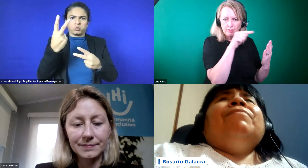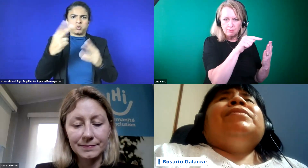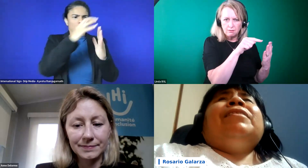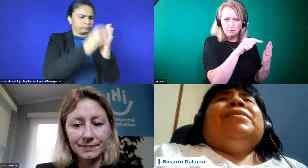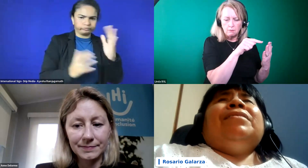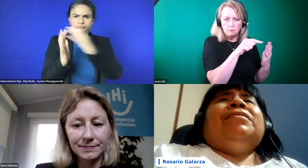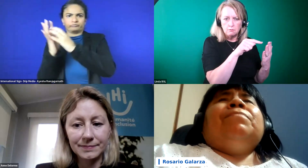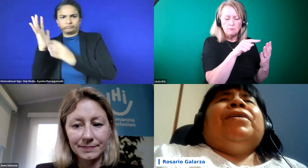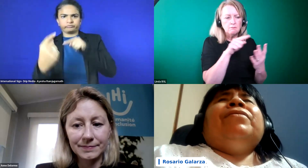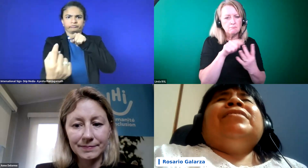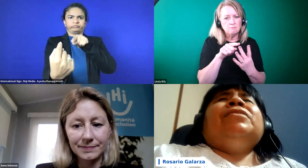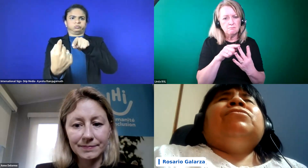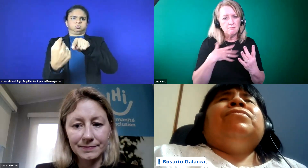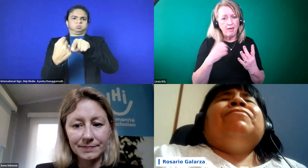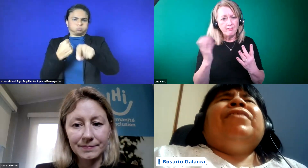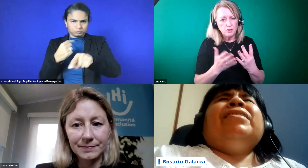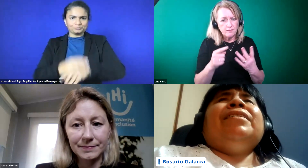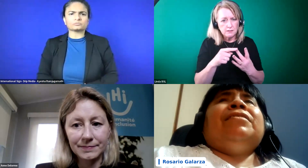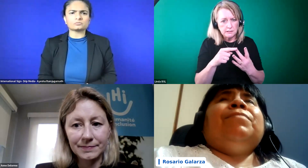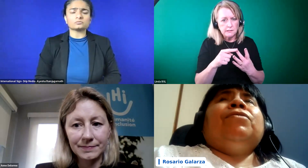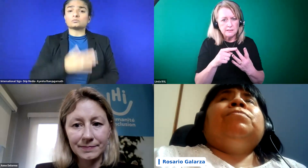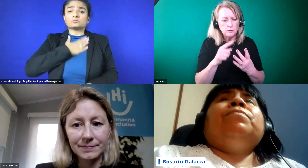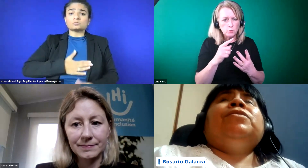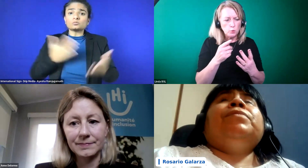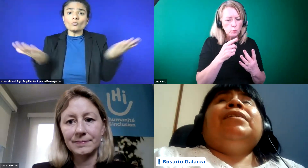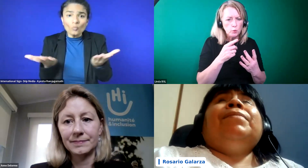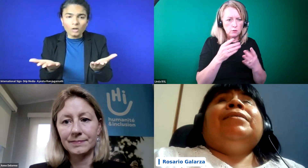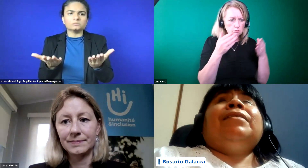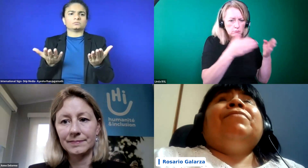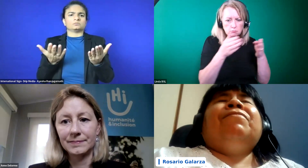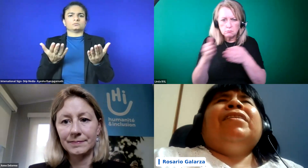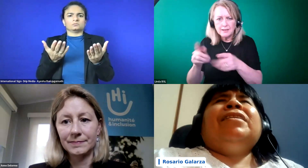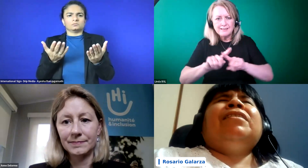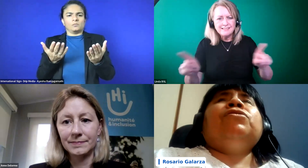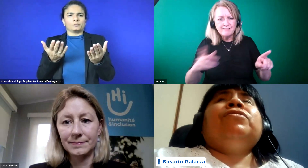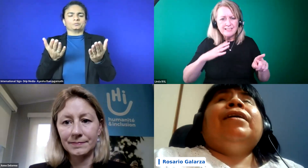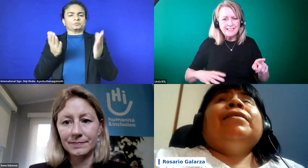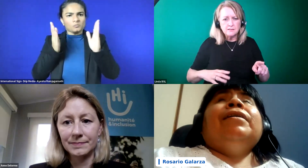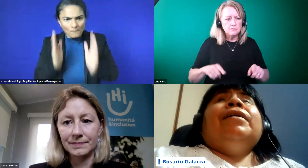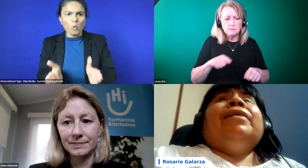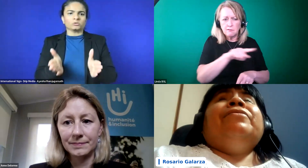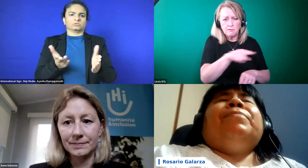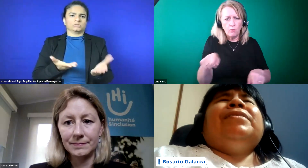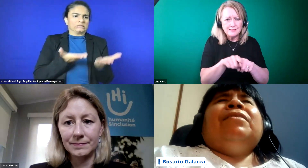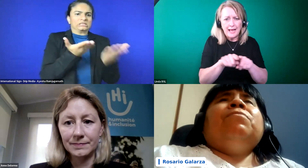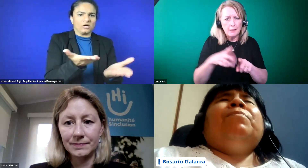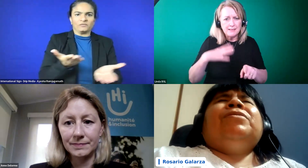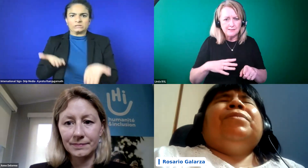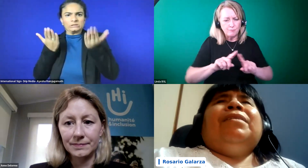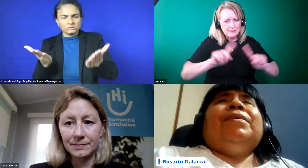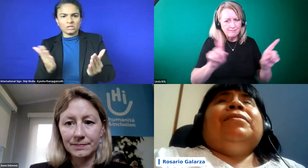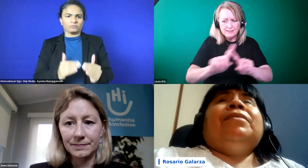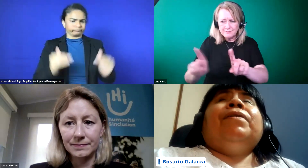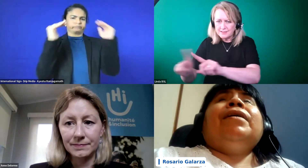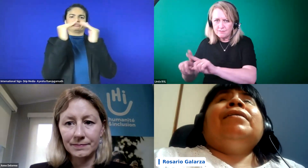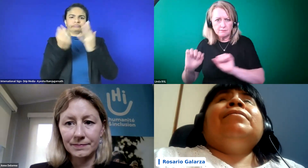definitely have services prioritized to different needs, because persons with disabilities have different needs, and also there are underrepresented group of persons